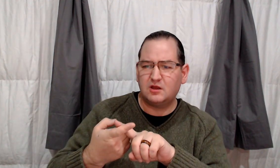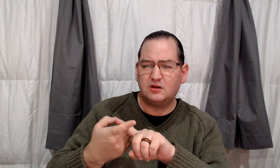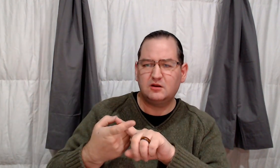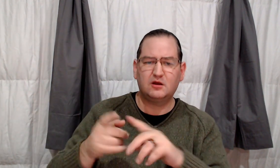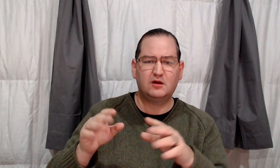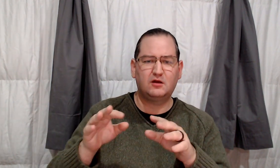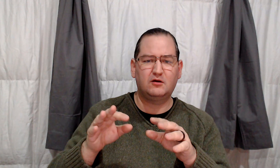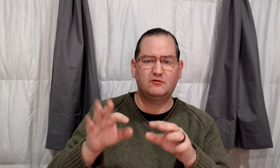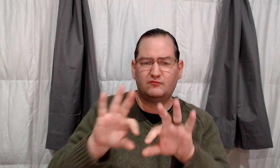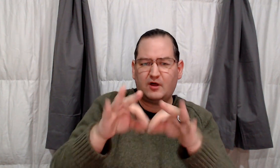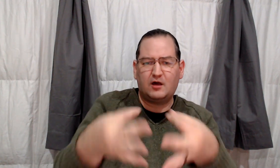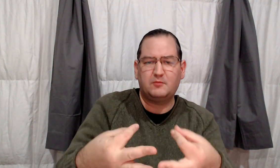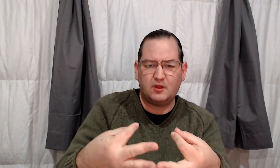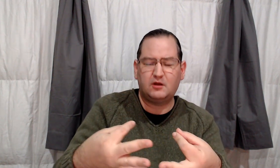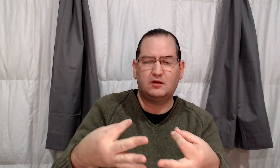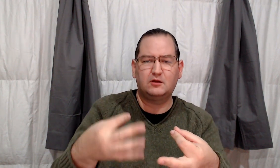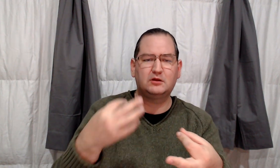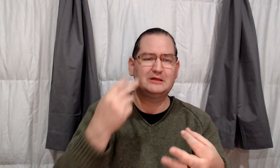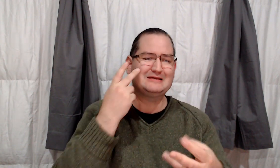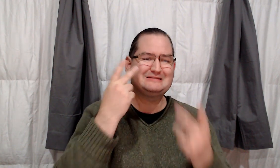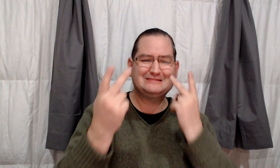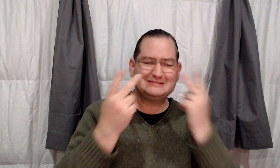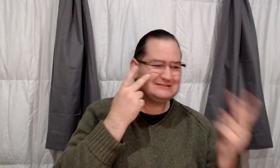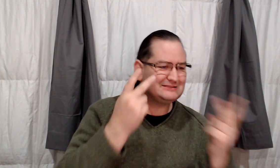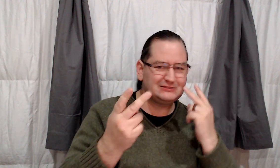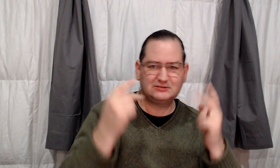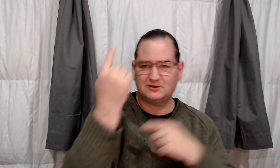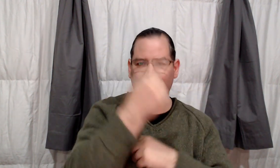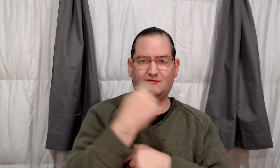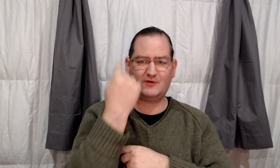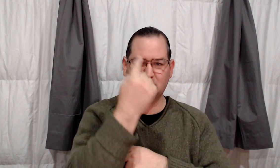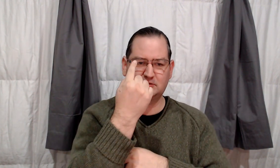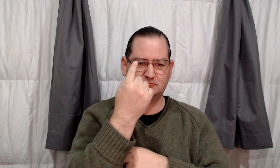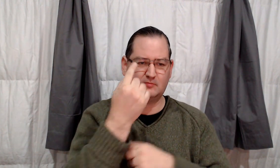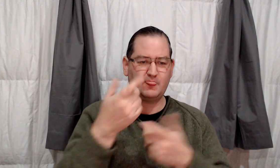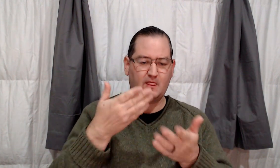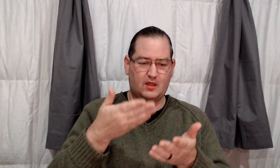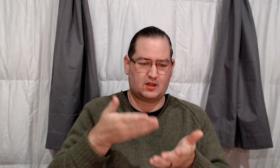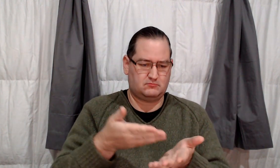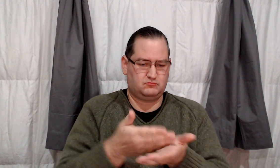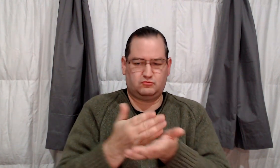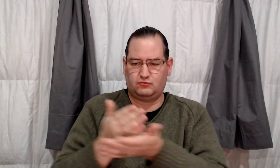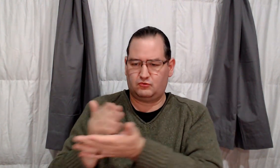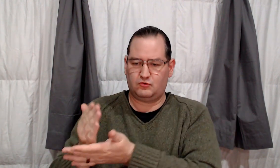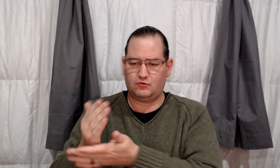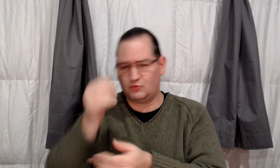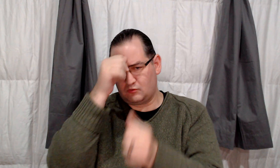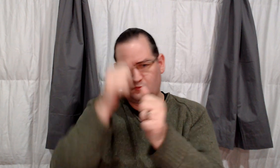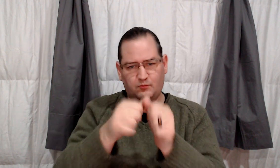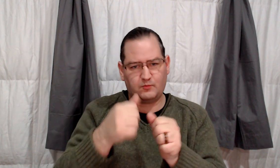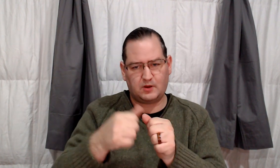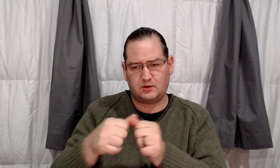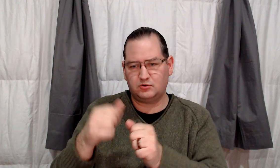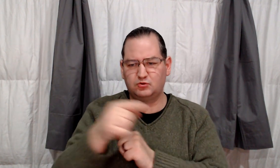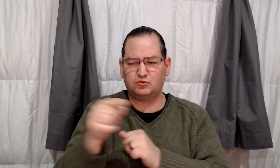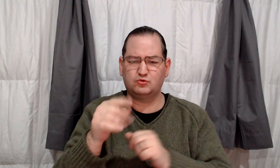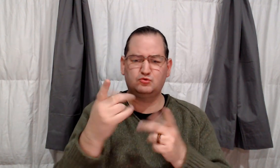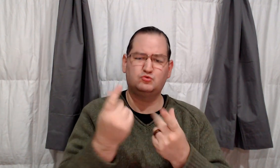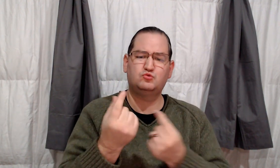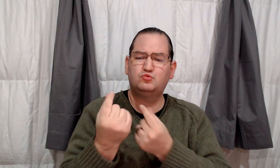now. And let that remind you of what you're doing right now and why you're doing it.